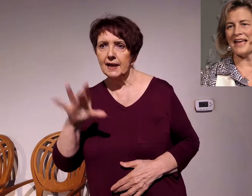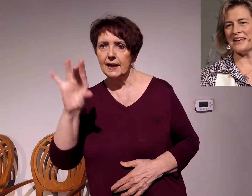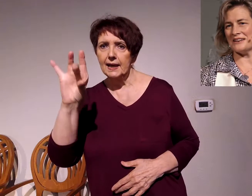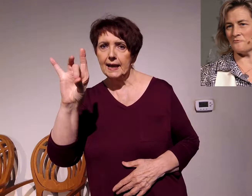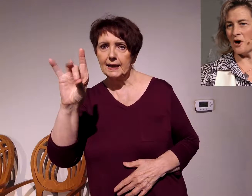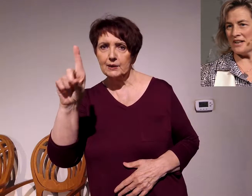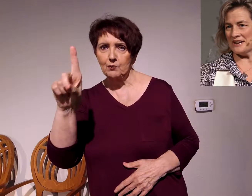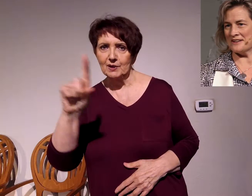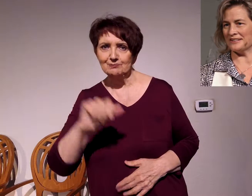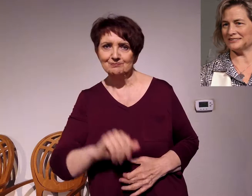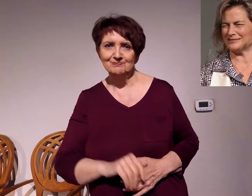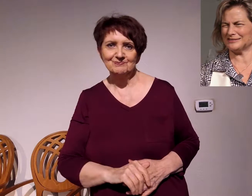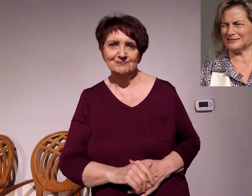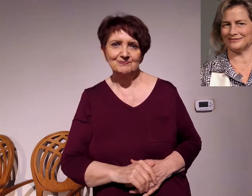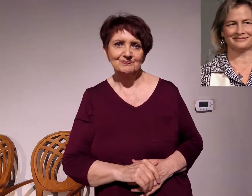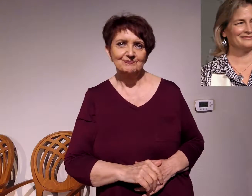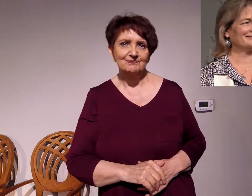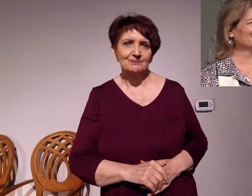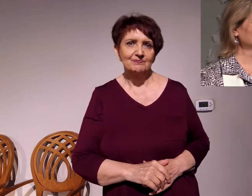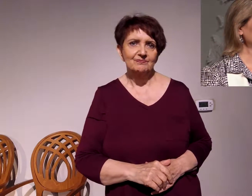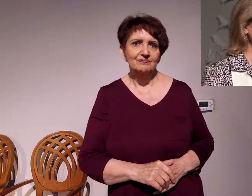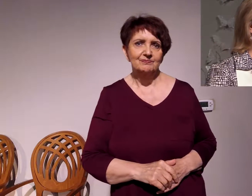1. 81.